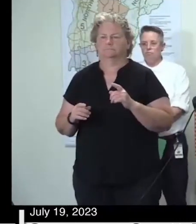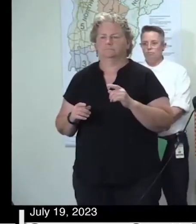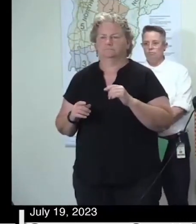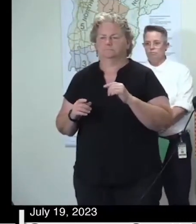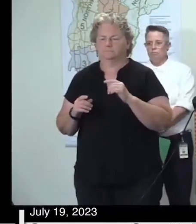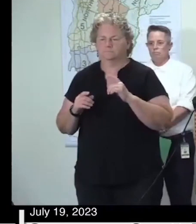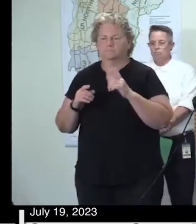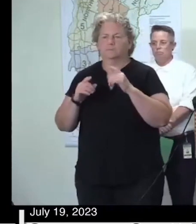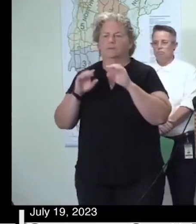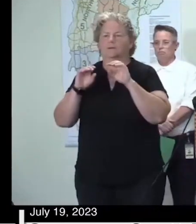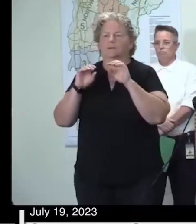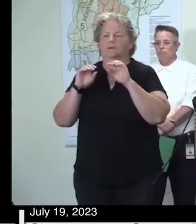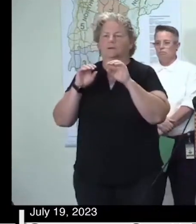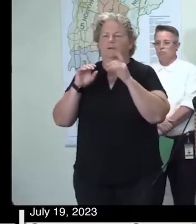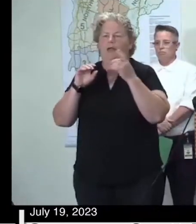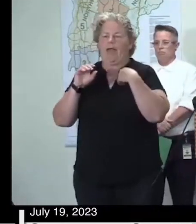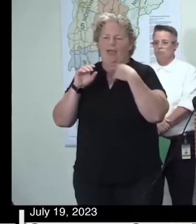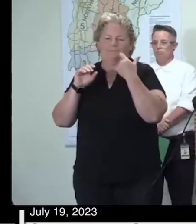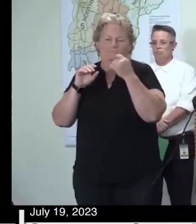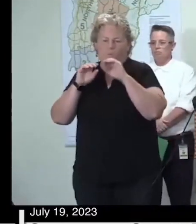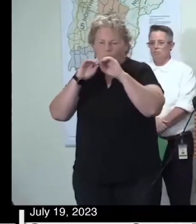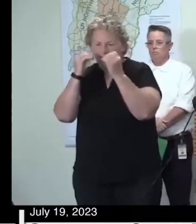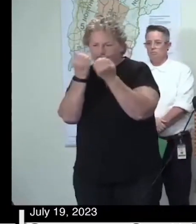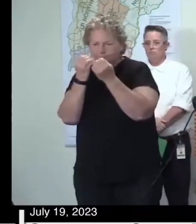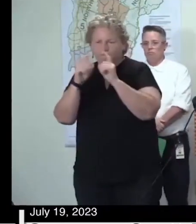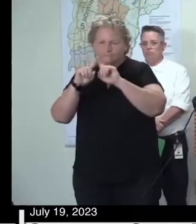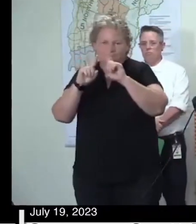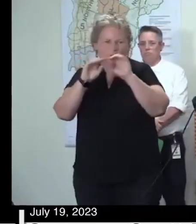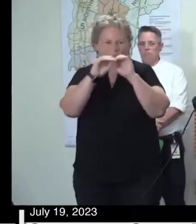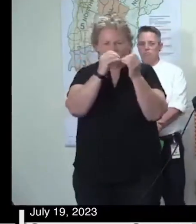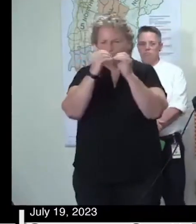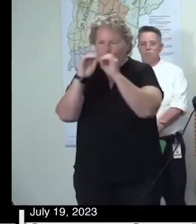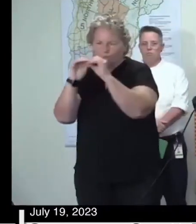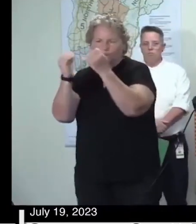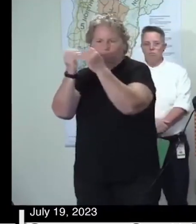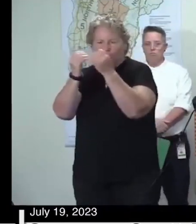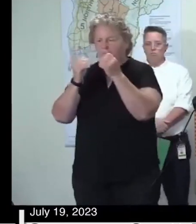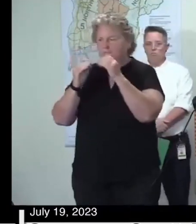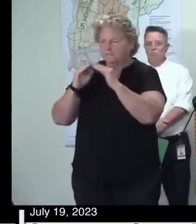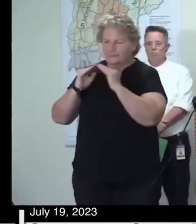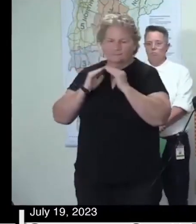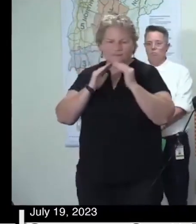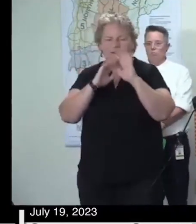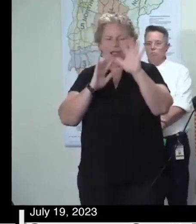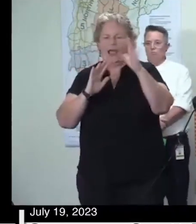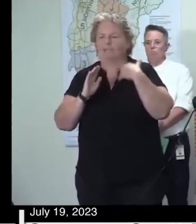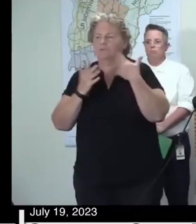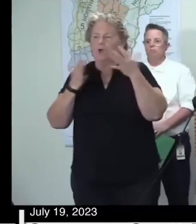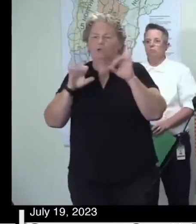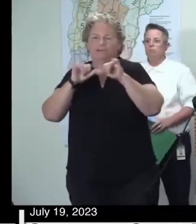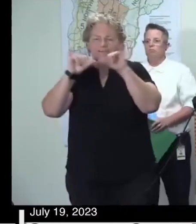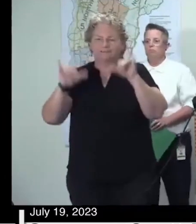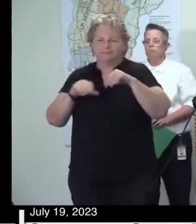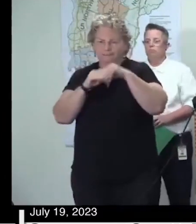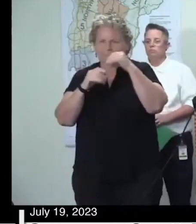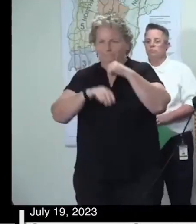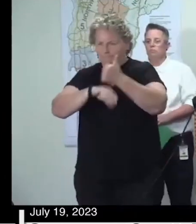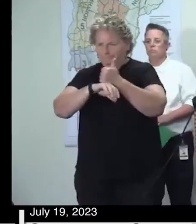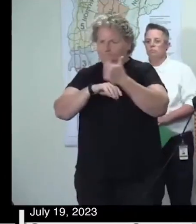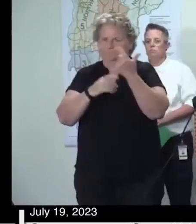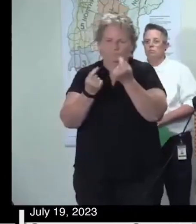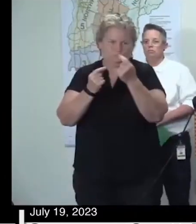crisiscleanup.org for organizations to manage your missions. We have a team taking information